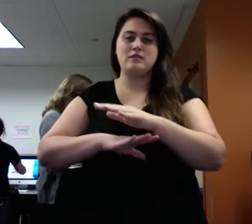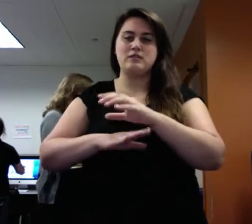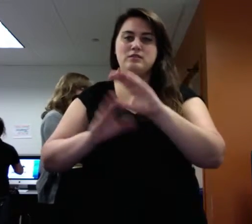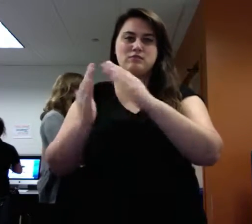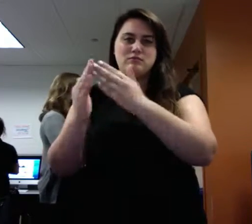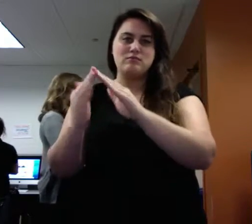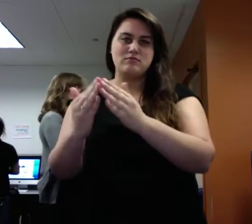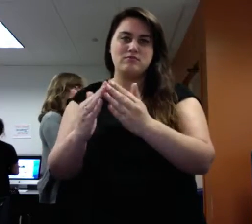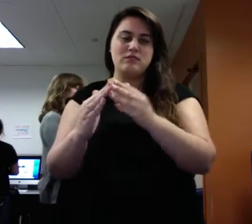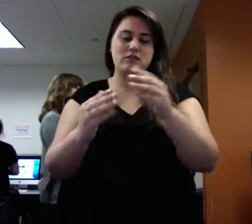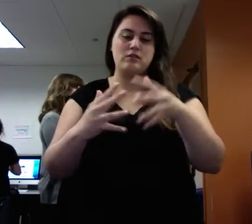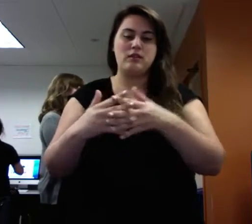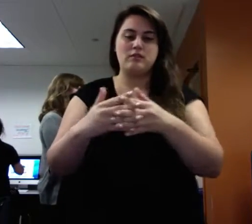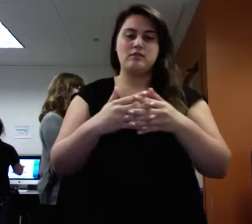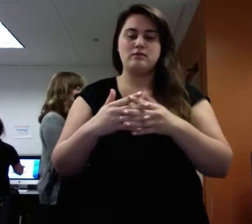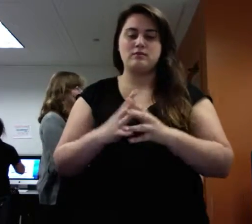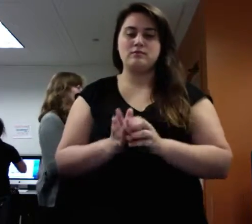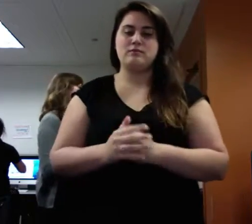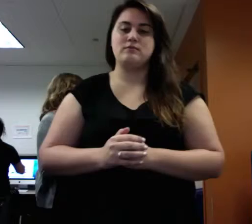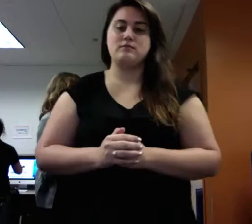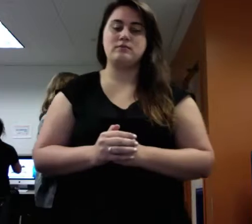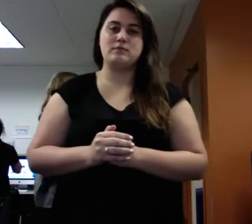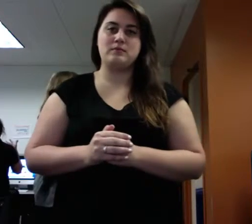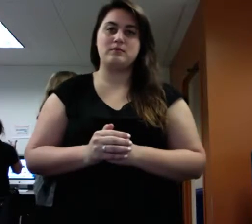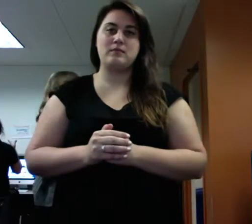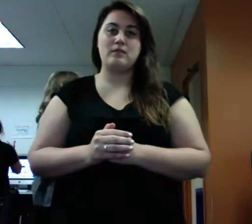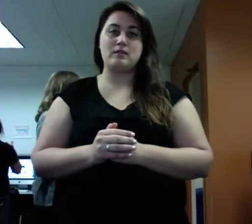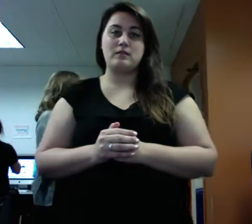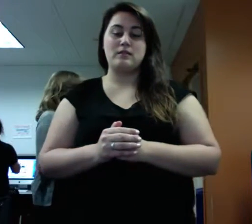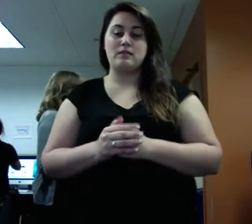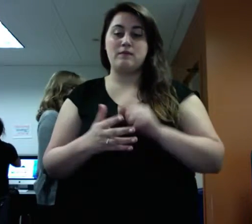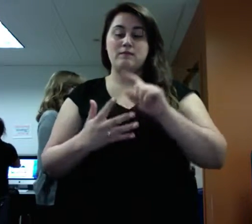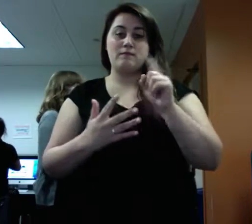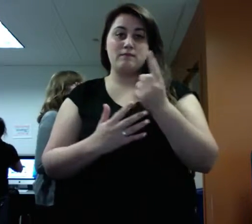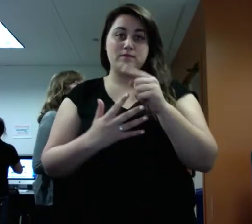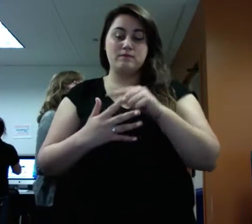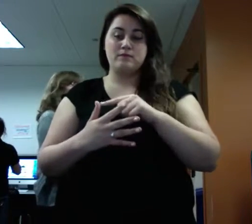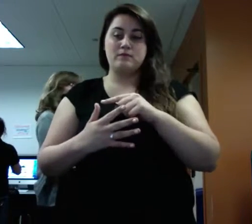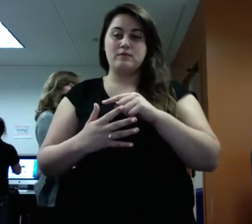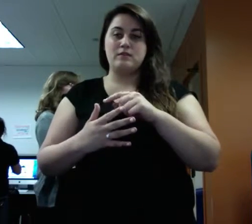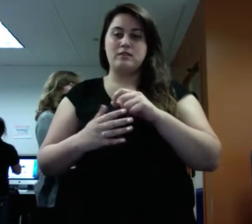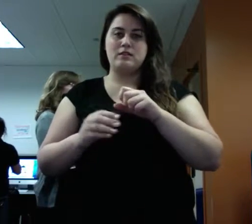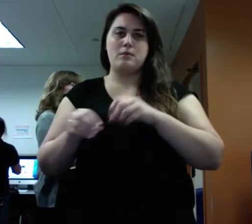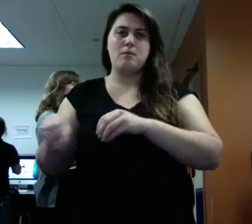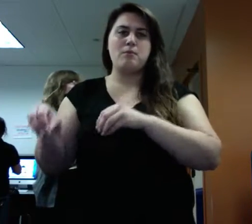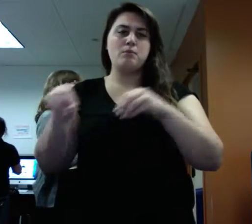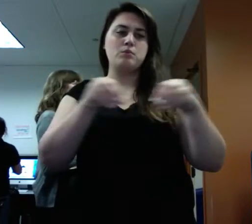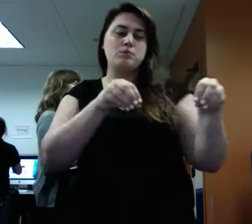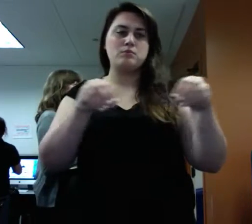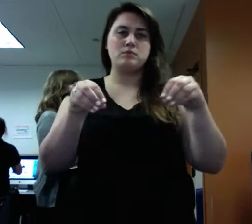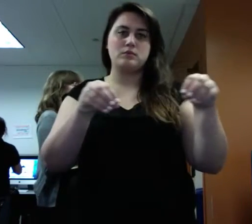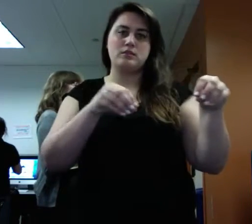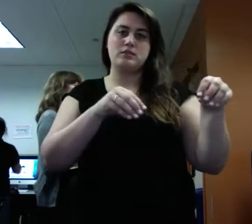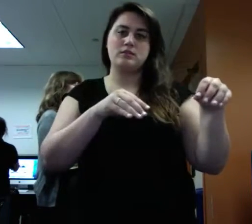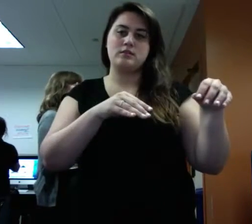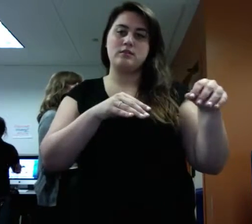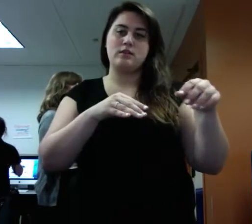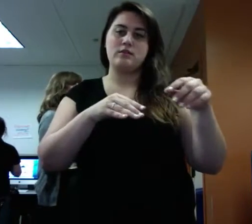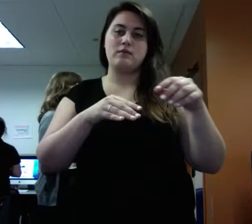The first trend has been the decentralization of population, and particularly the middle-class population out of the central